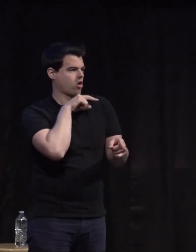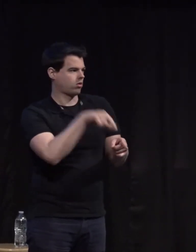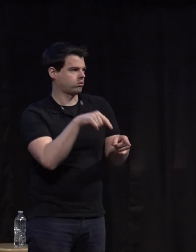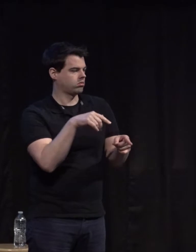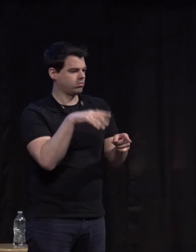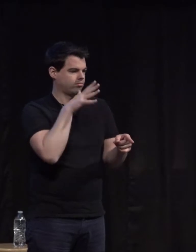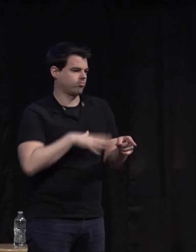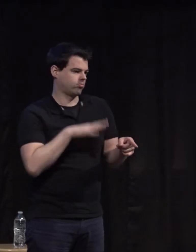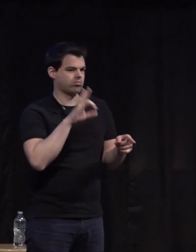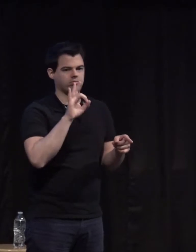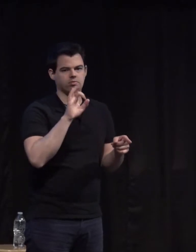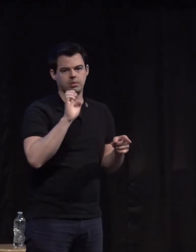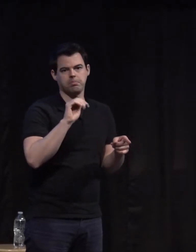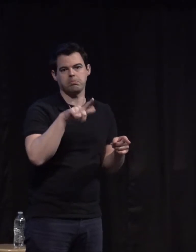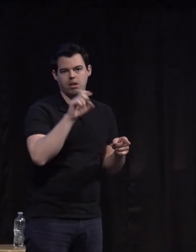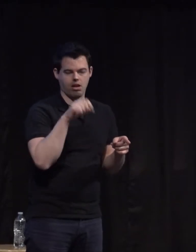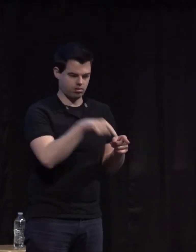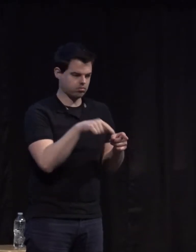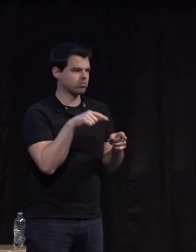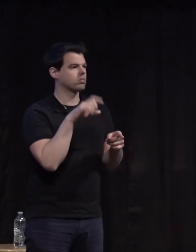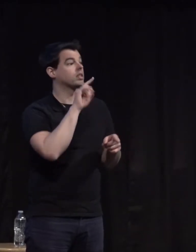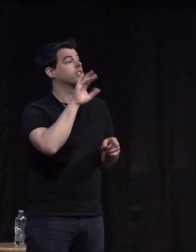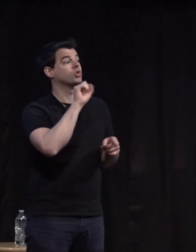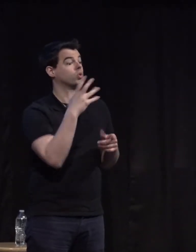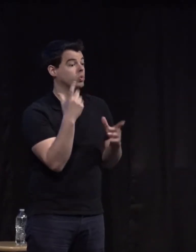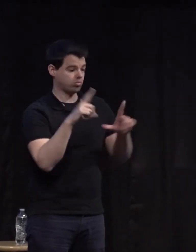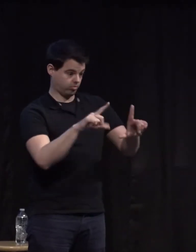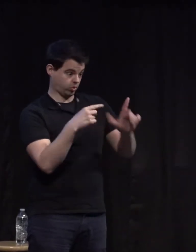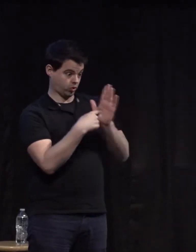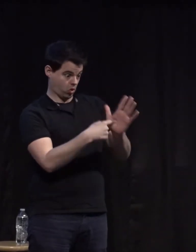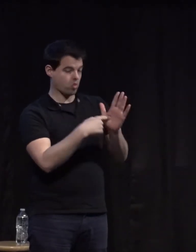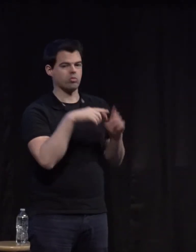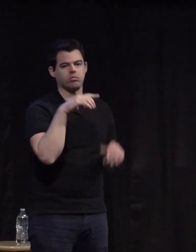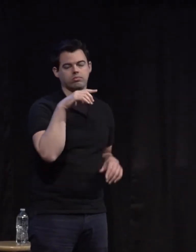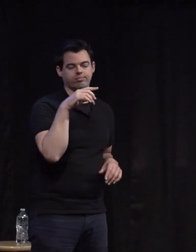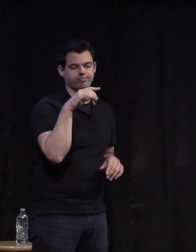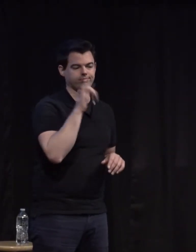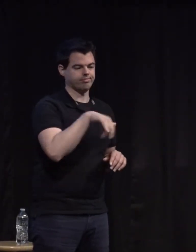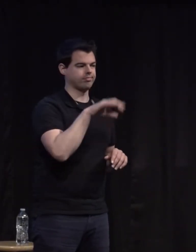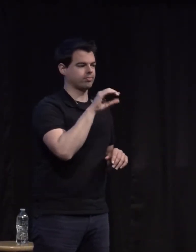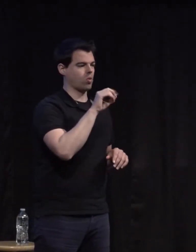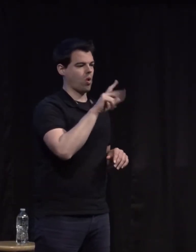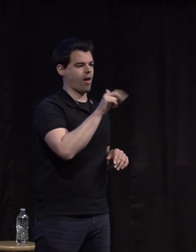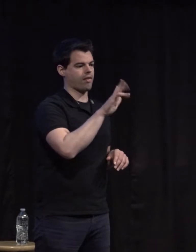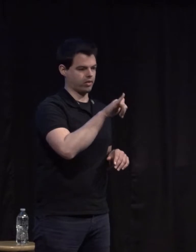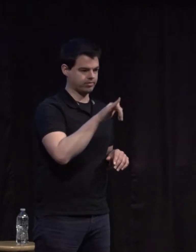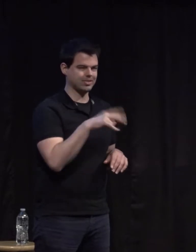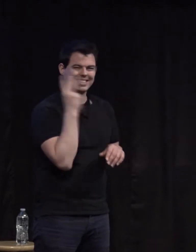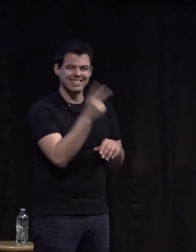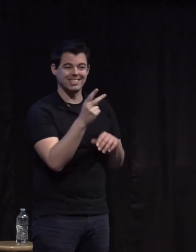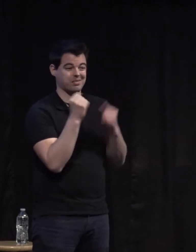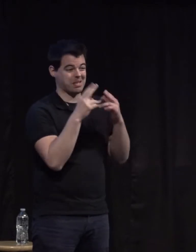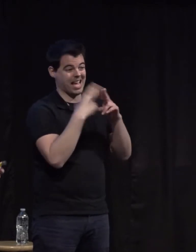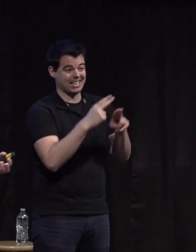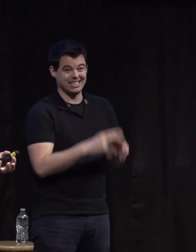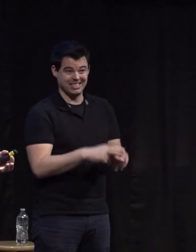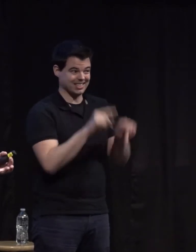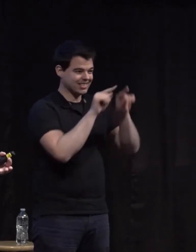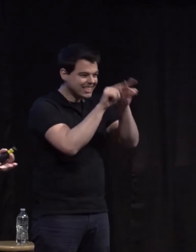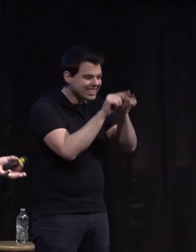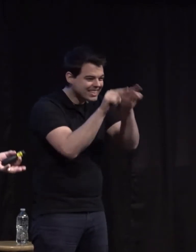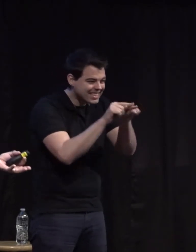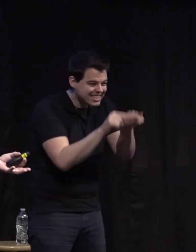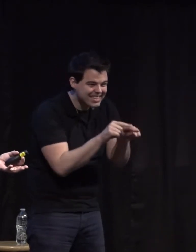female frog, so that's ovary tissue. And those kind of hexagonal blobs are all developing eggs. On the right, that's male